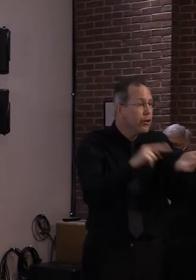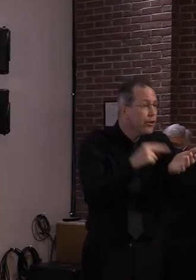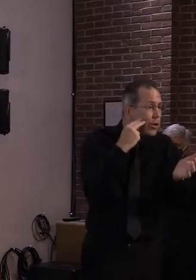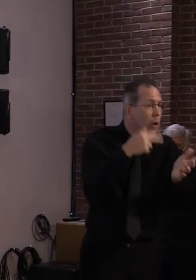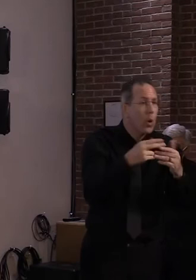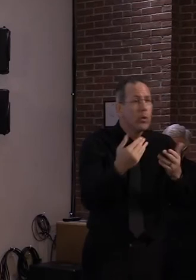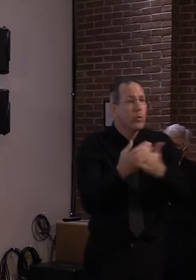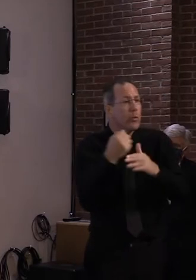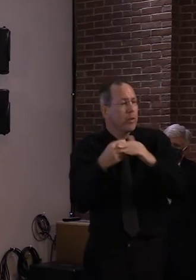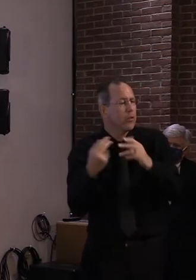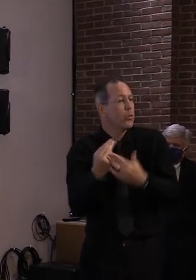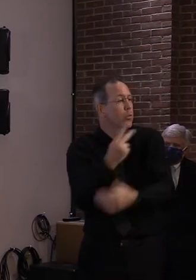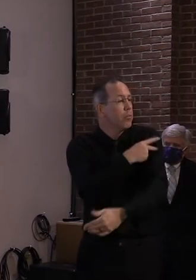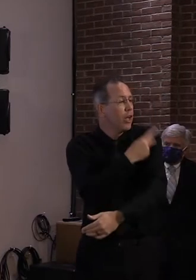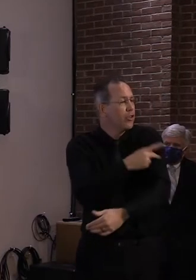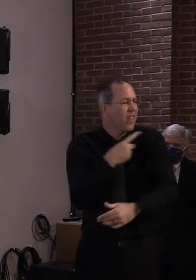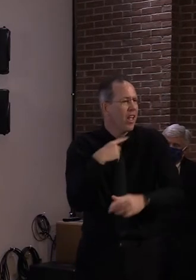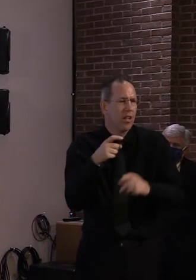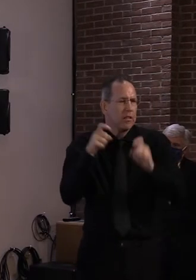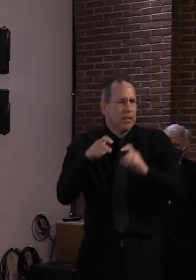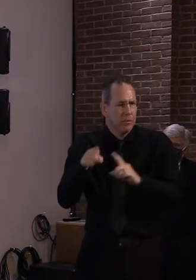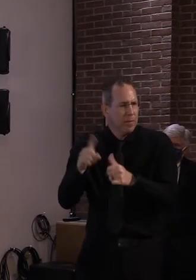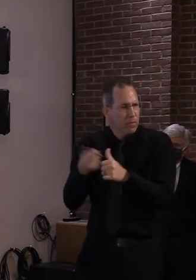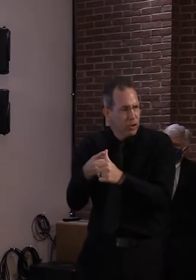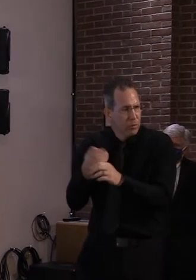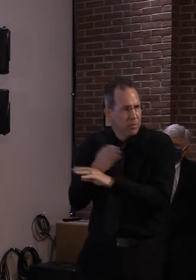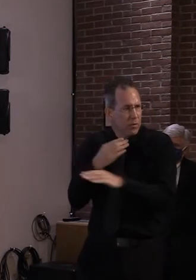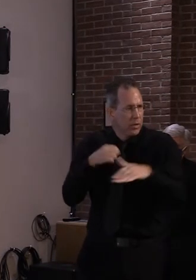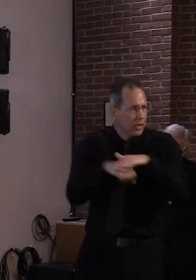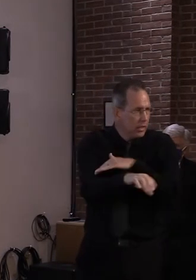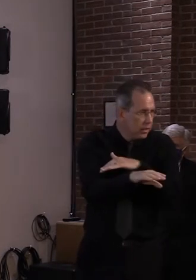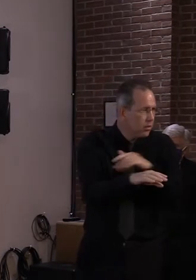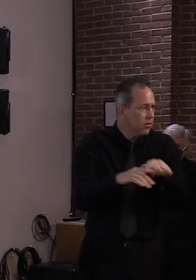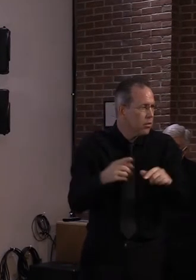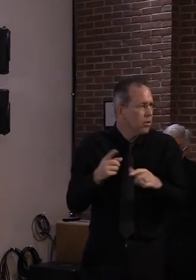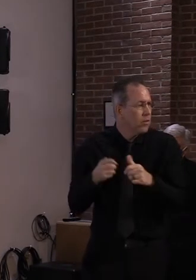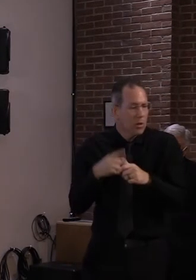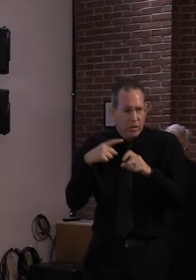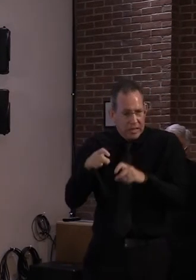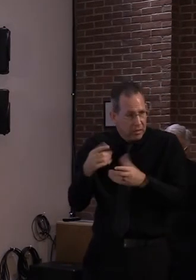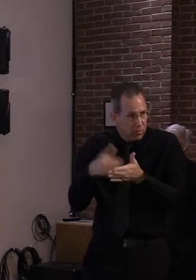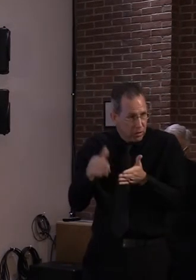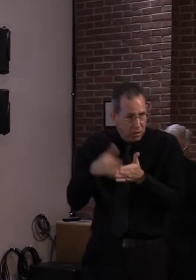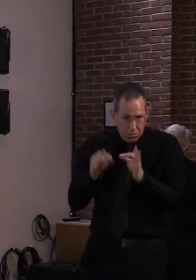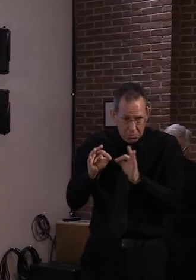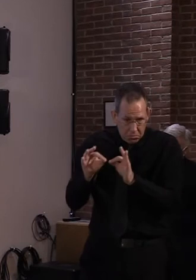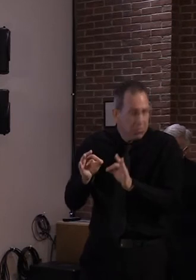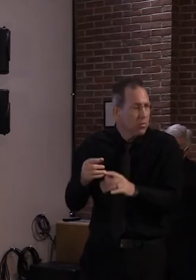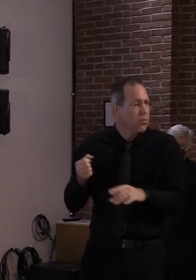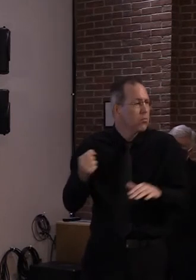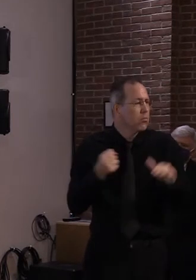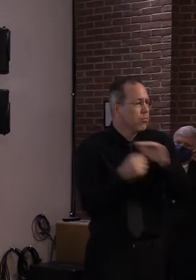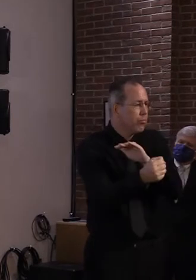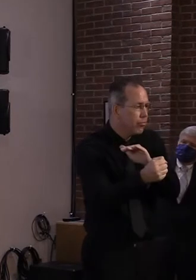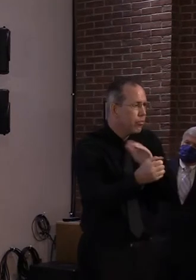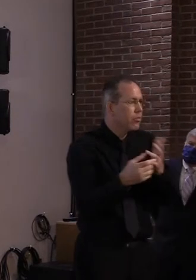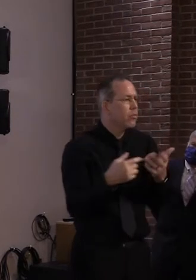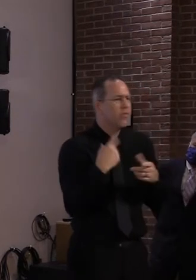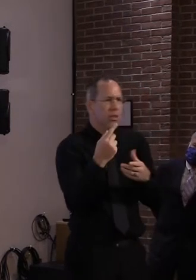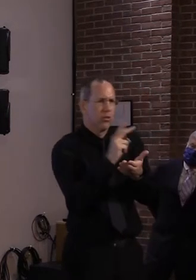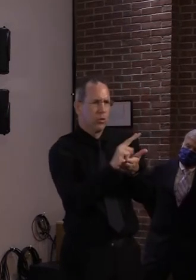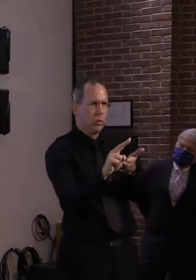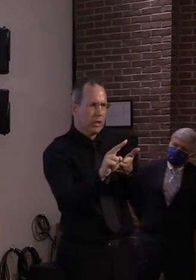a two-week period every 3 days or so. There's quarantining of all new admissions at the time, so that if they